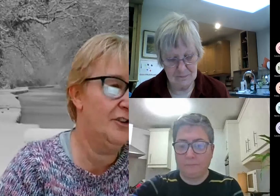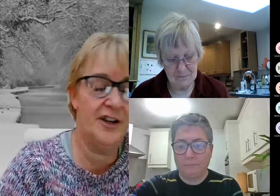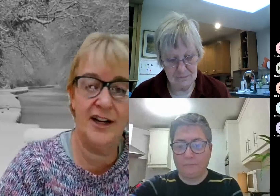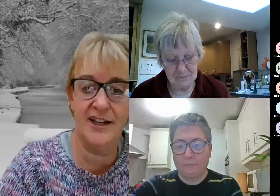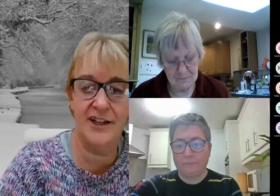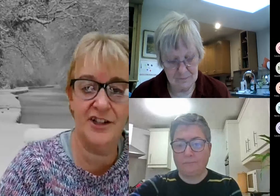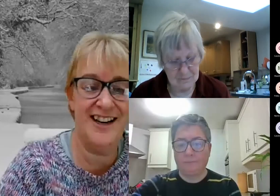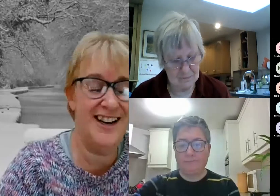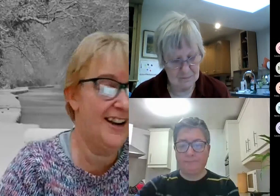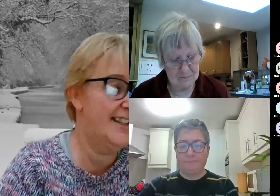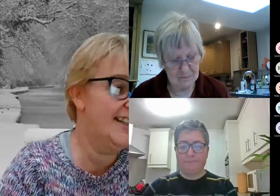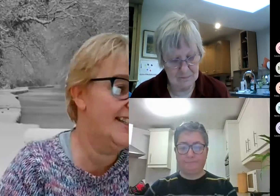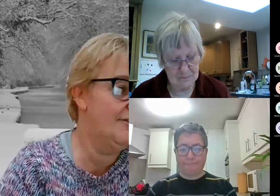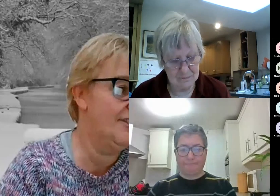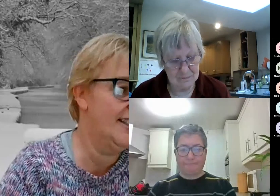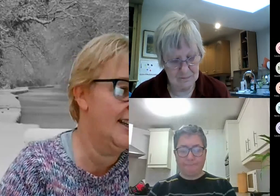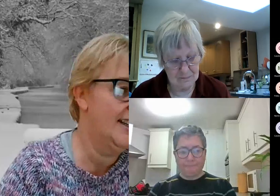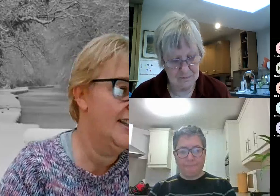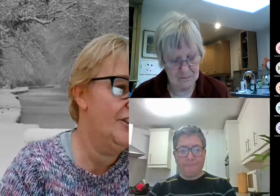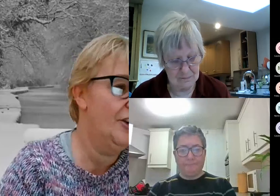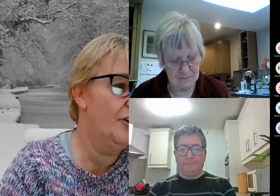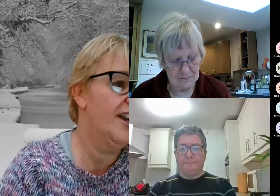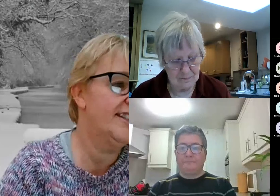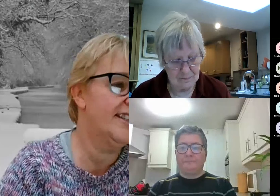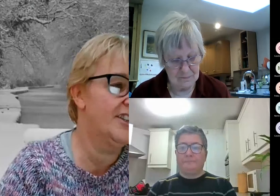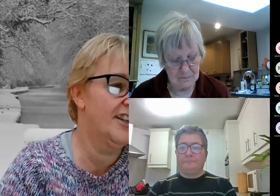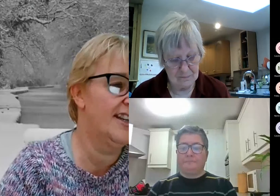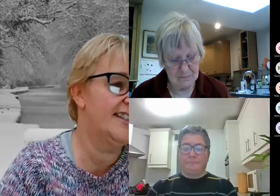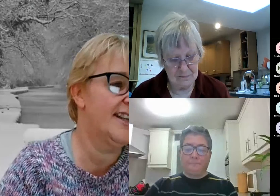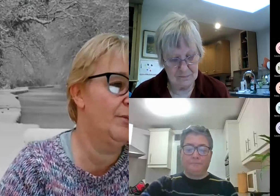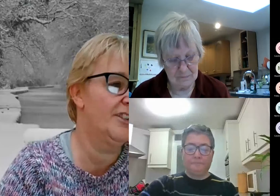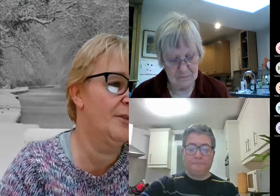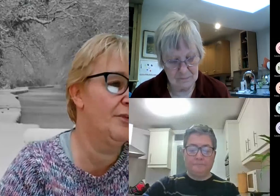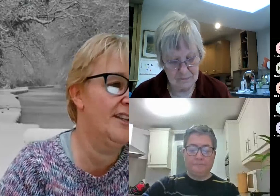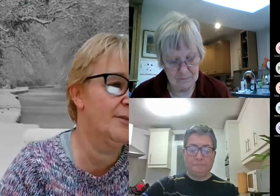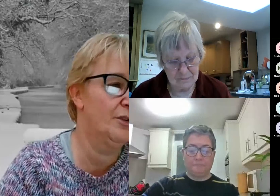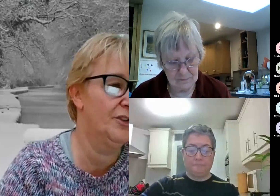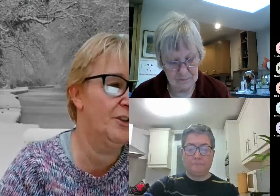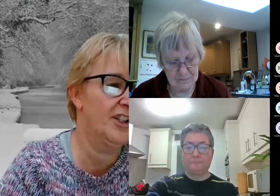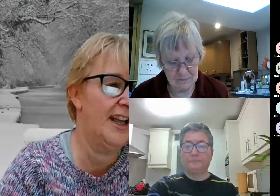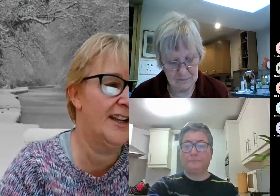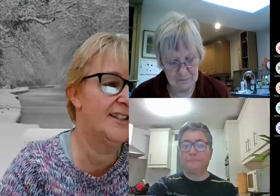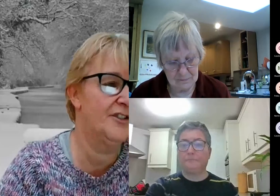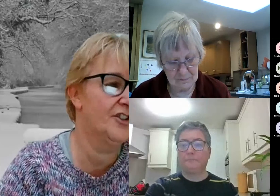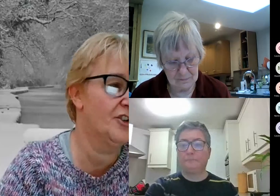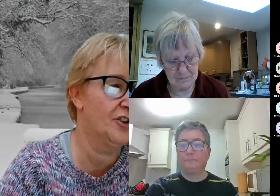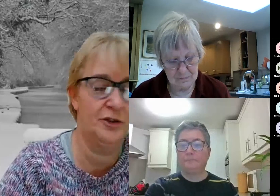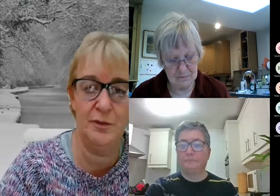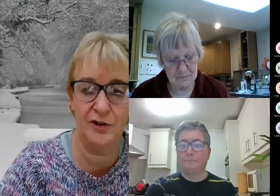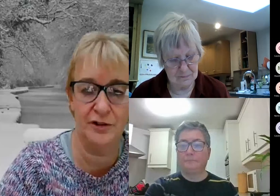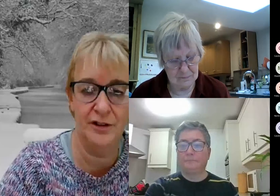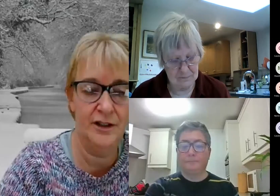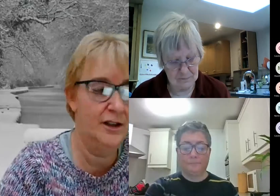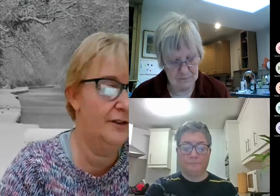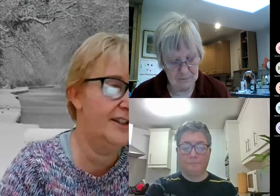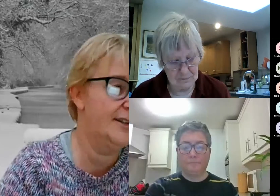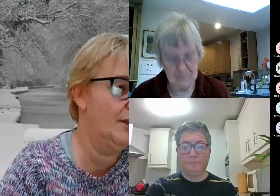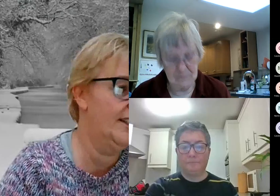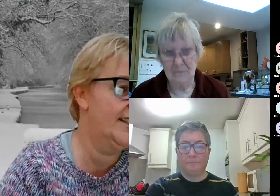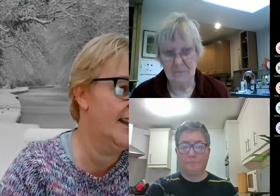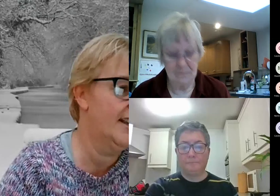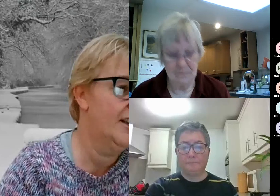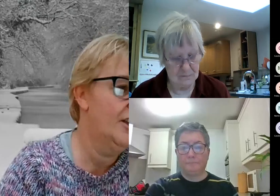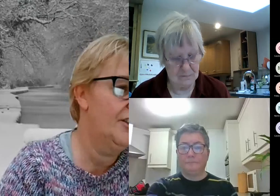disability rights organisation in 1970. The organisation established the principles which led to the social model